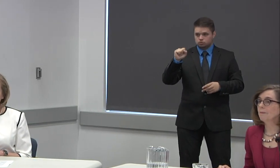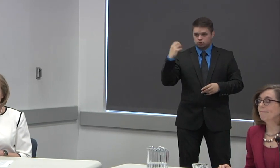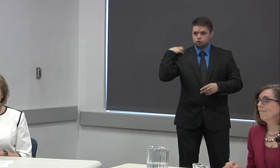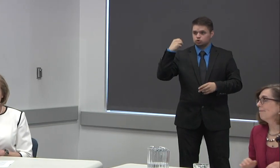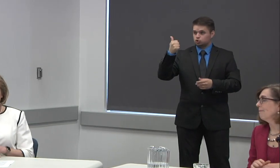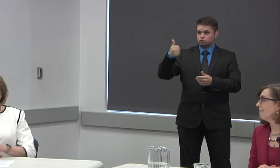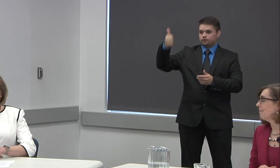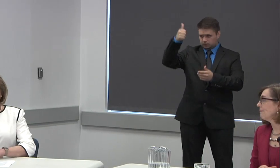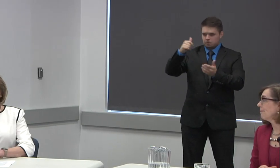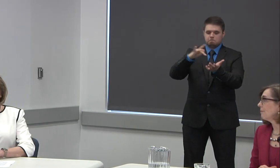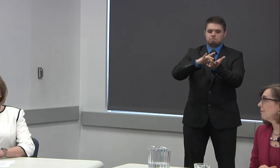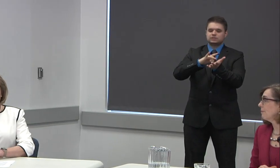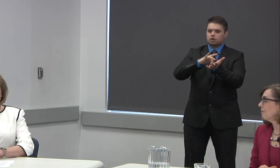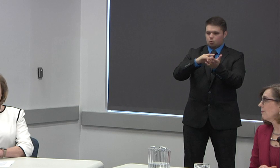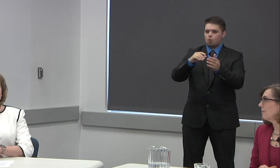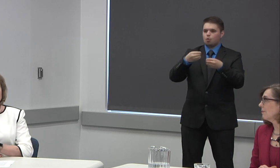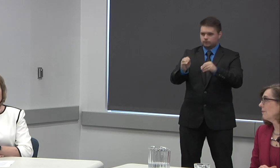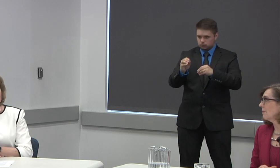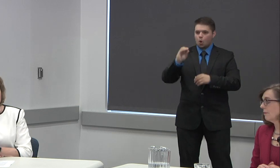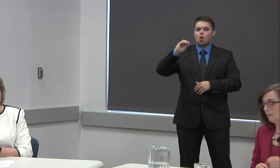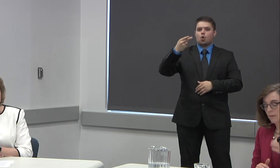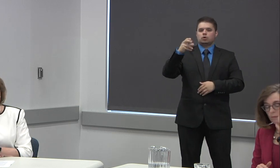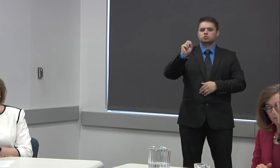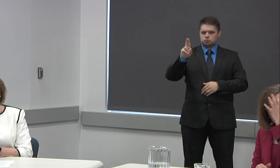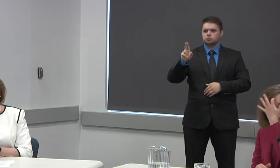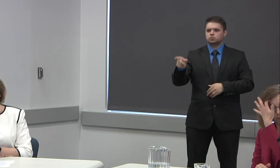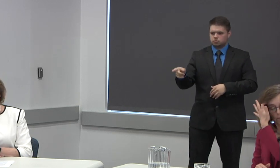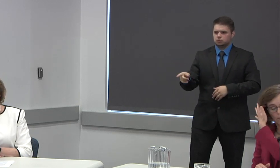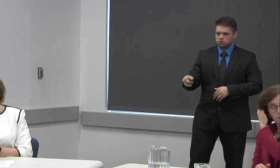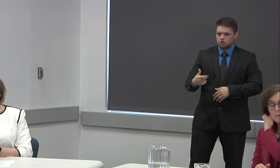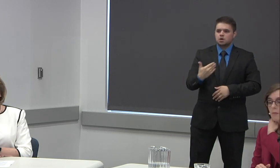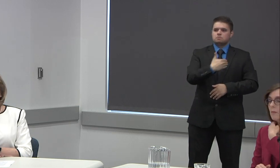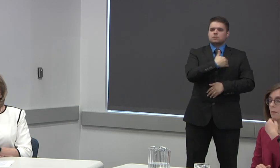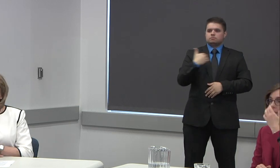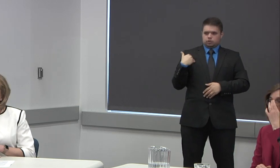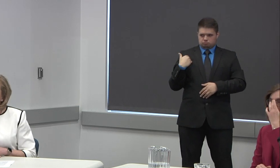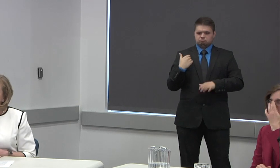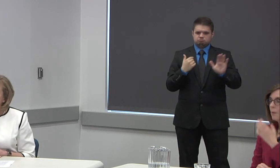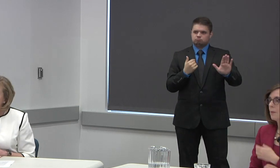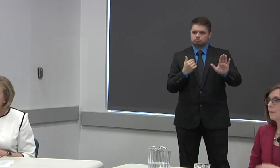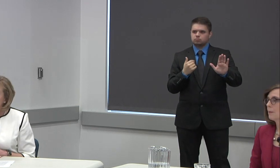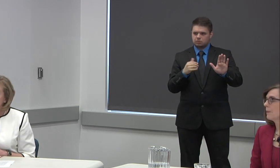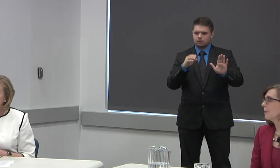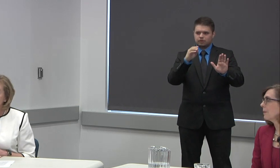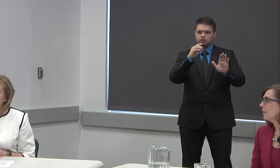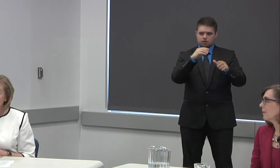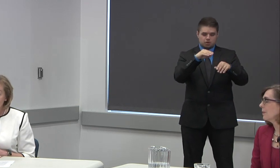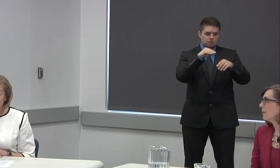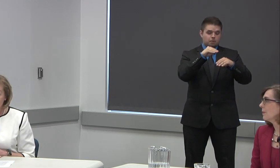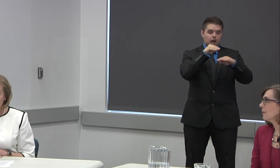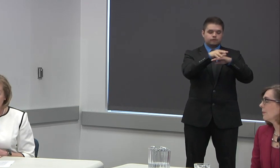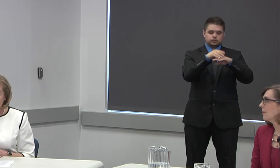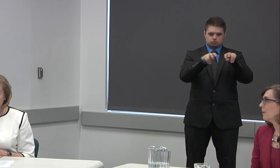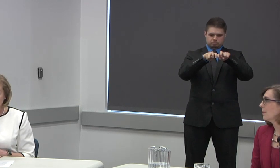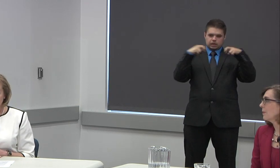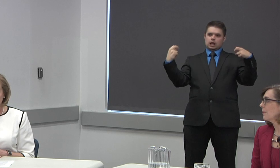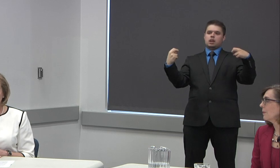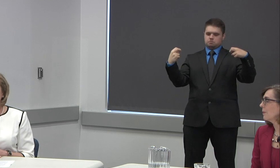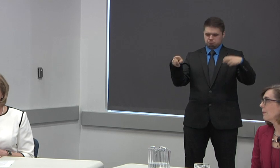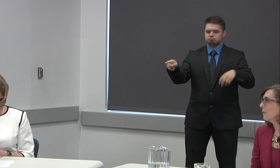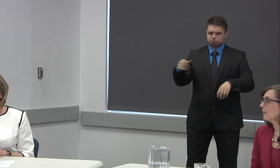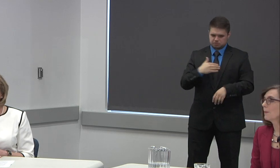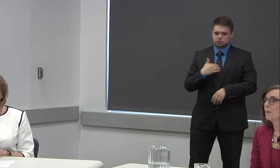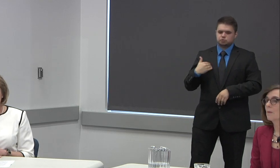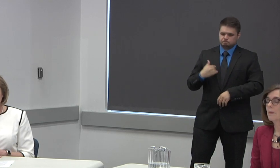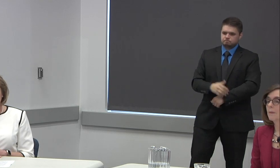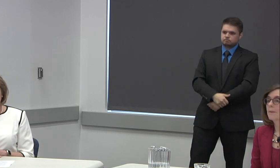Health, and I'm a member of the Governor's Medical Advisory Panel. I want to reiterate a sincere thank you to